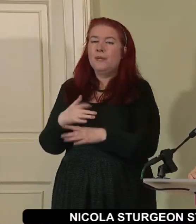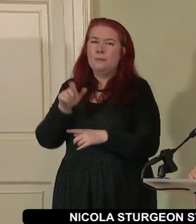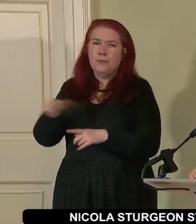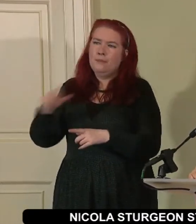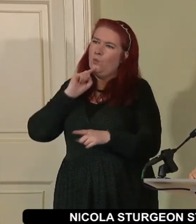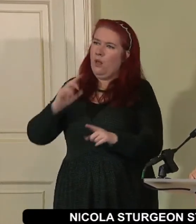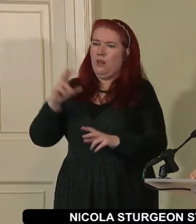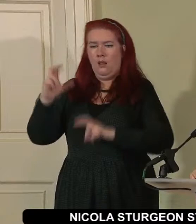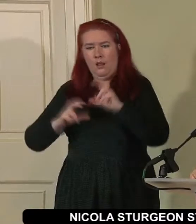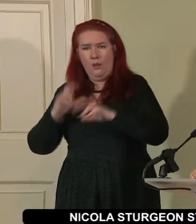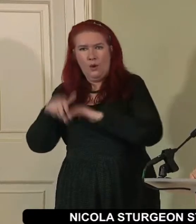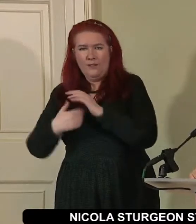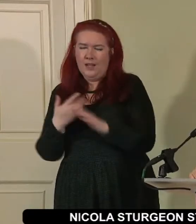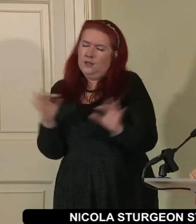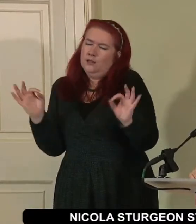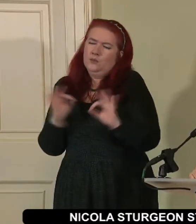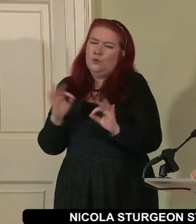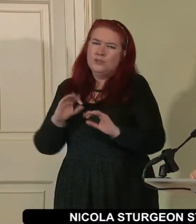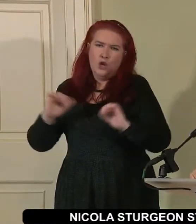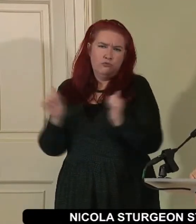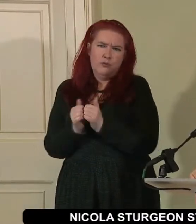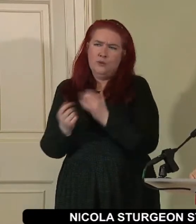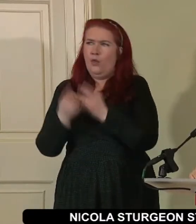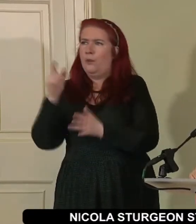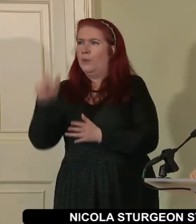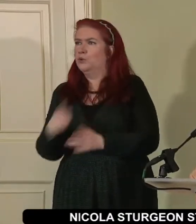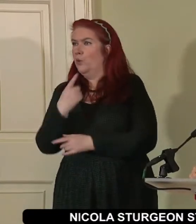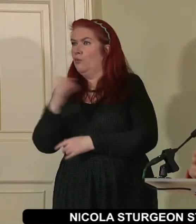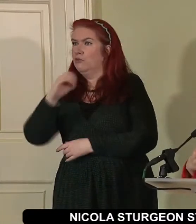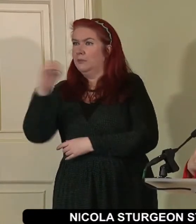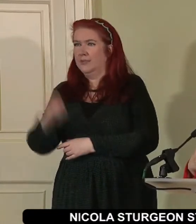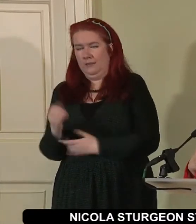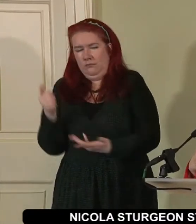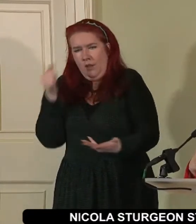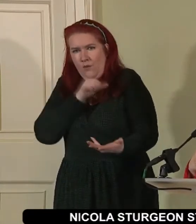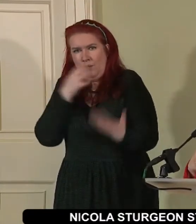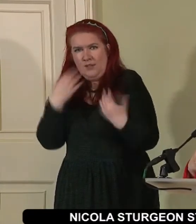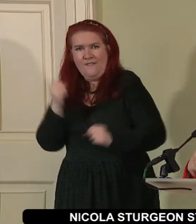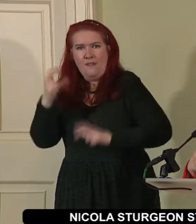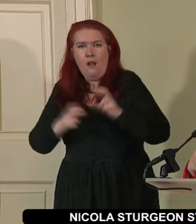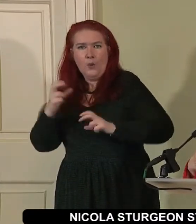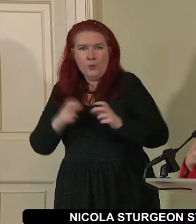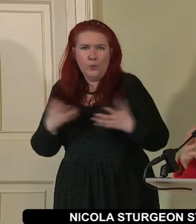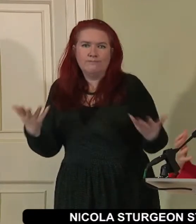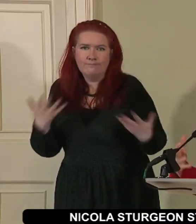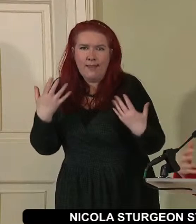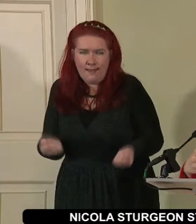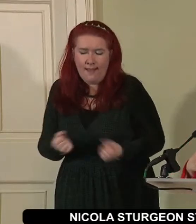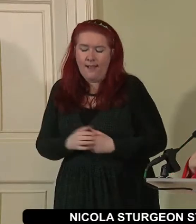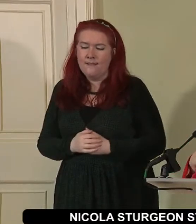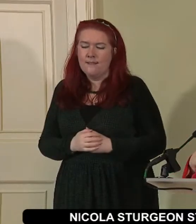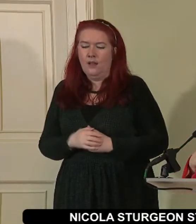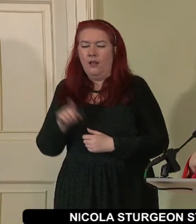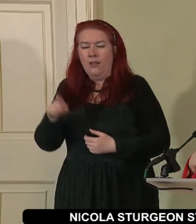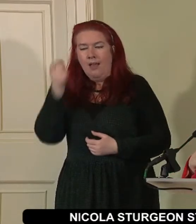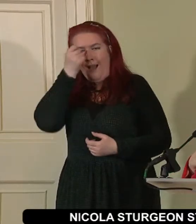you on, because nobody agrees with any other person 100%. And that concept